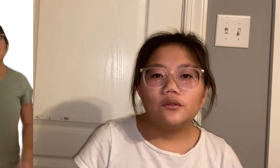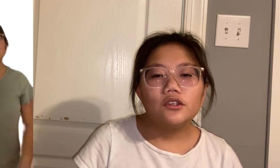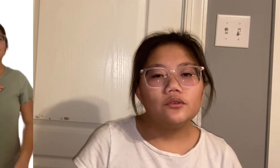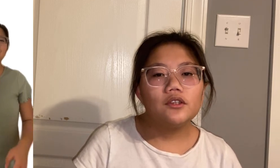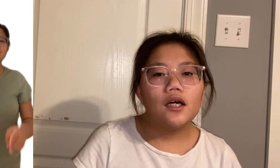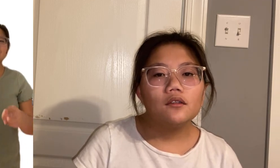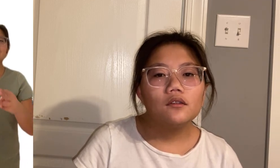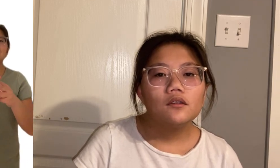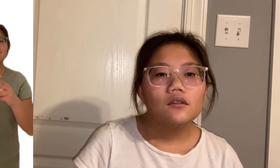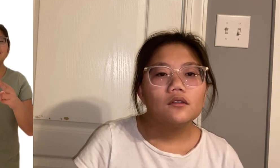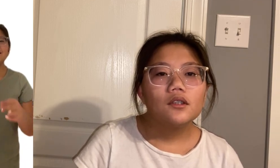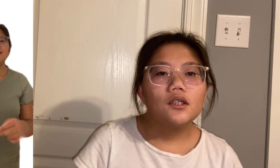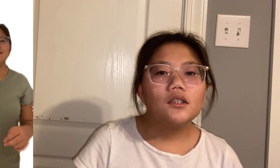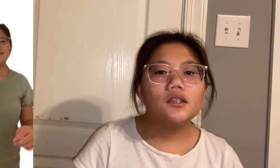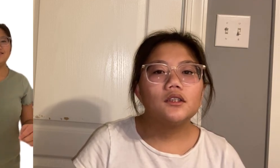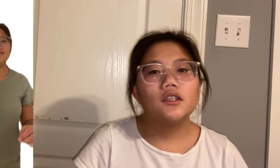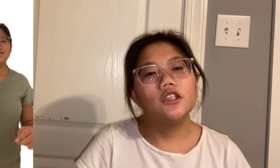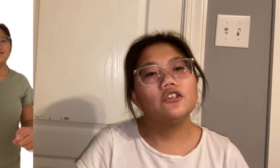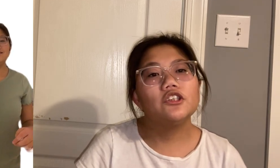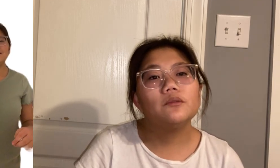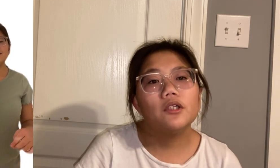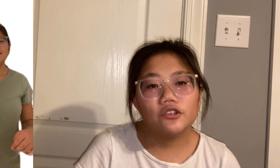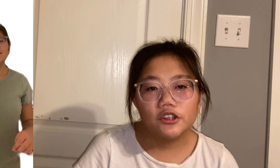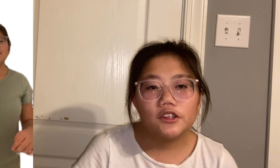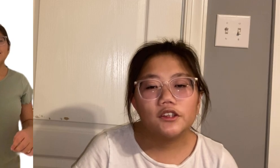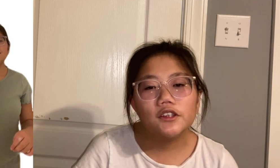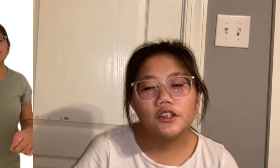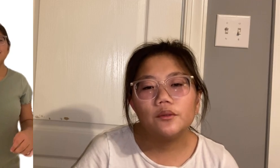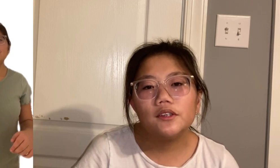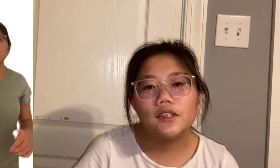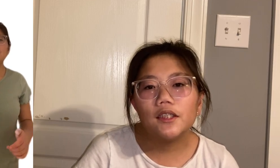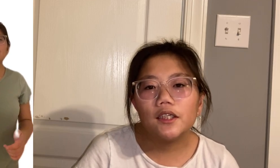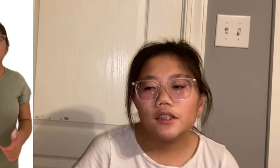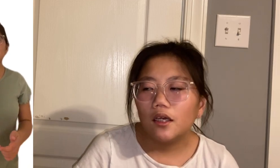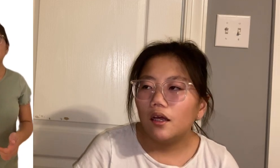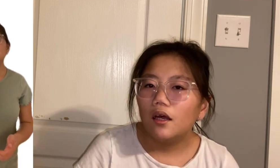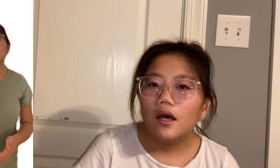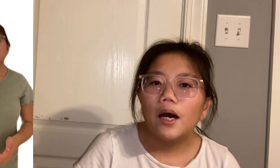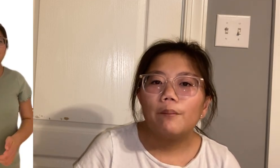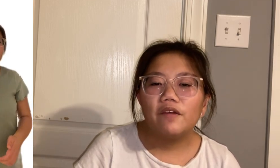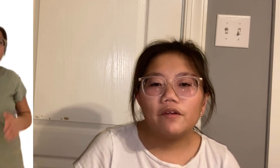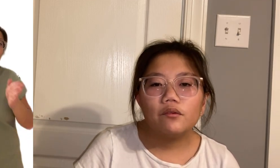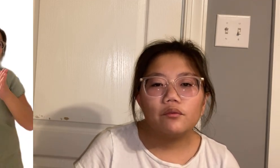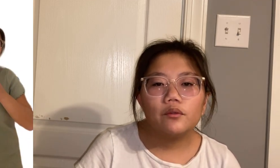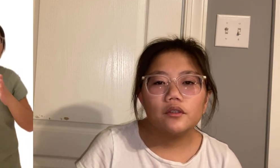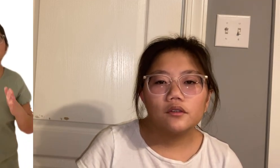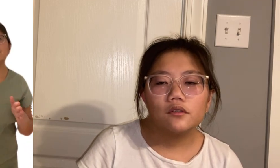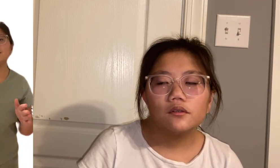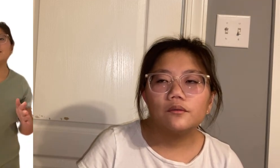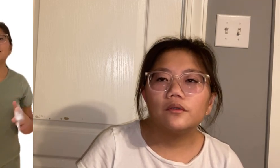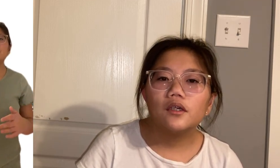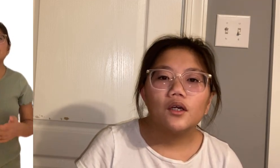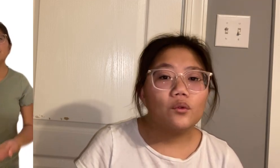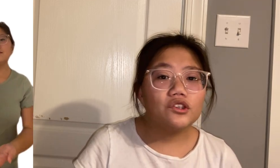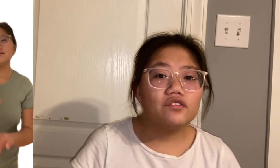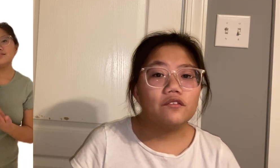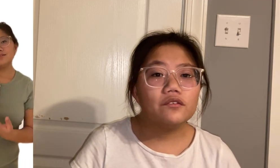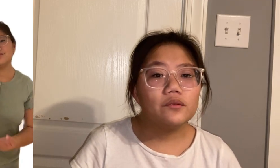you can use that and then here are some other sentences that you can say like my favorite food is or what's your favorite food